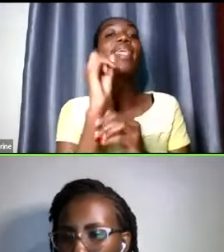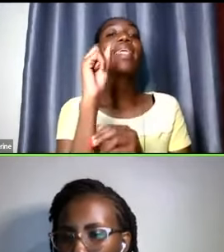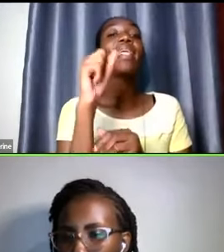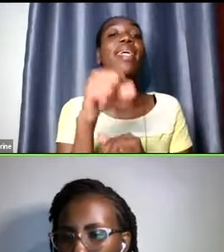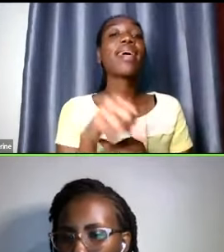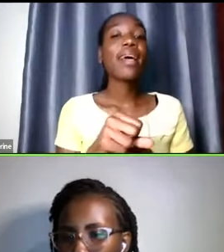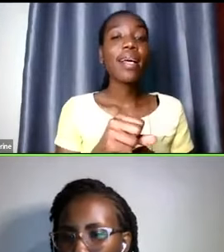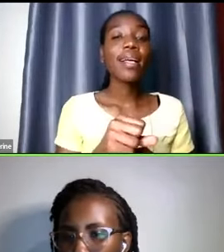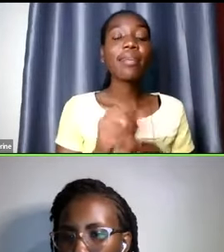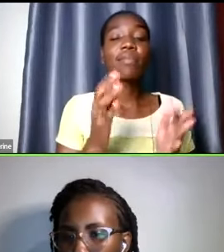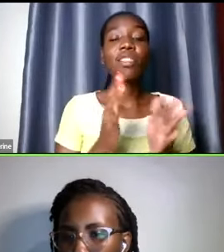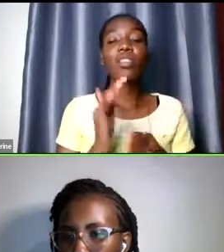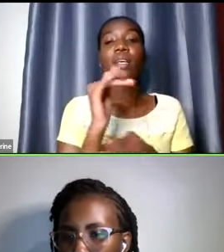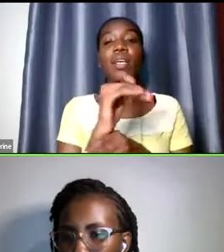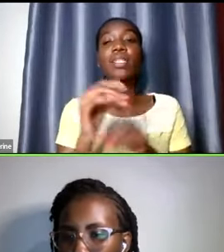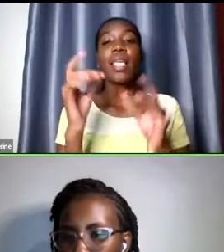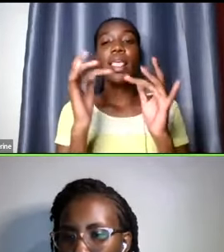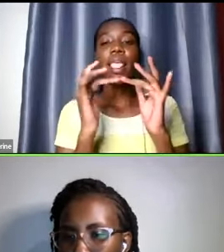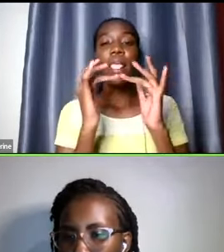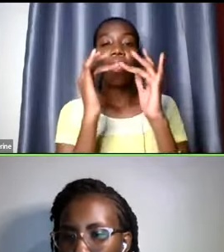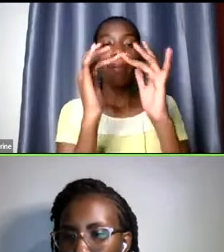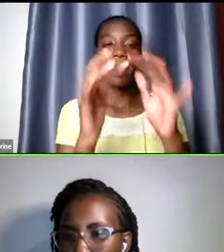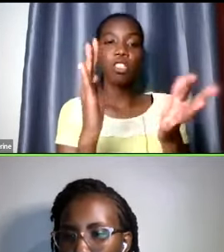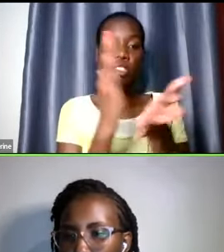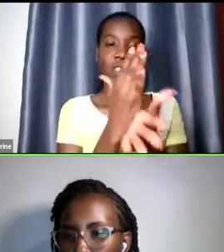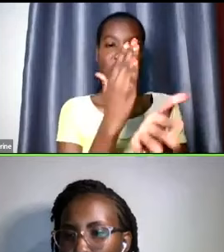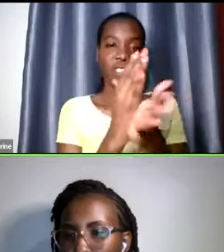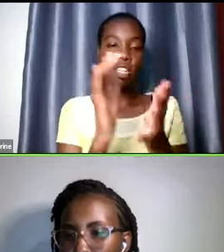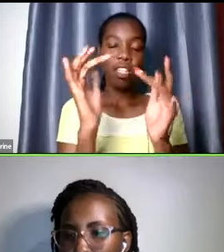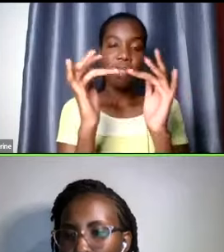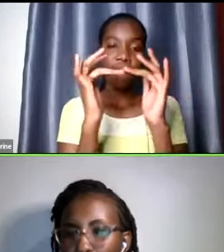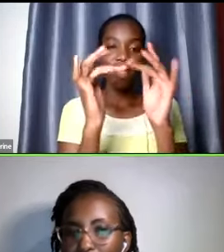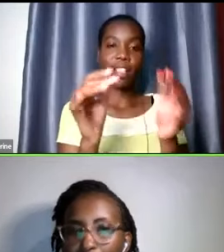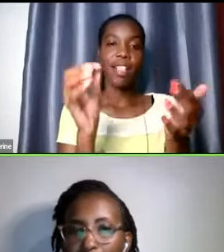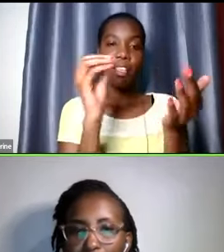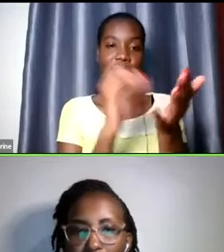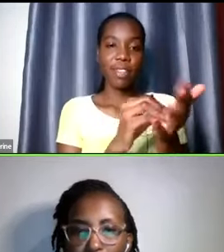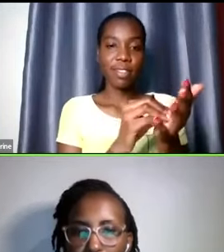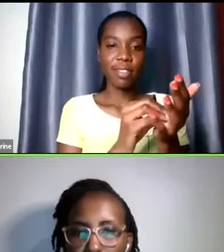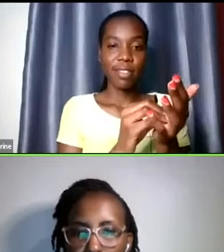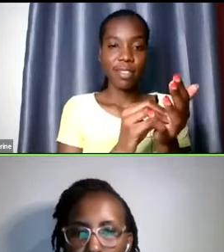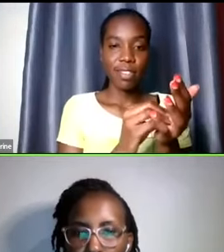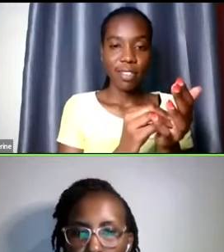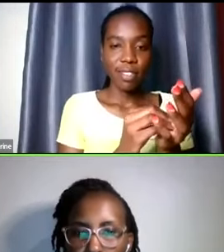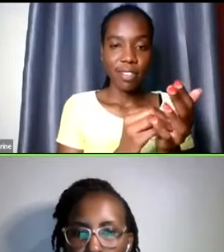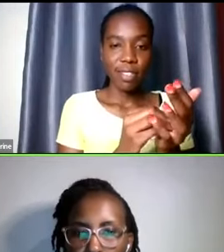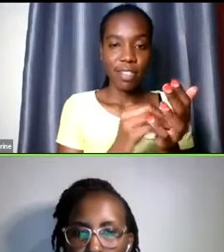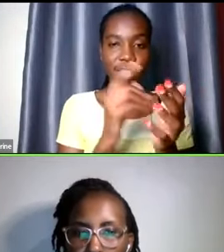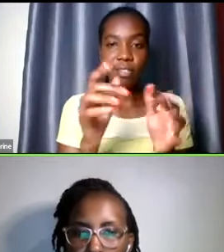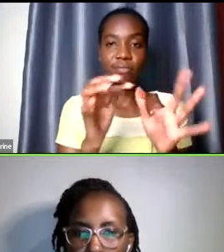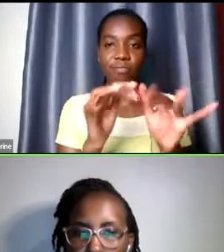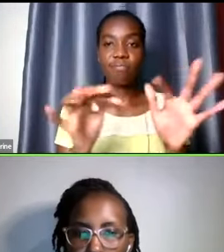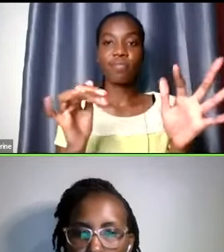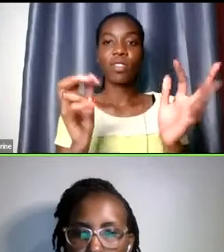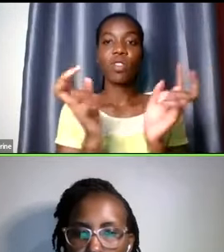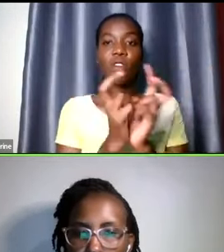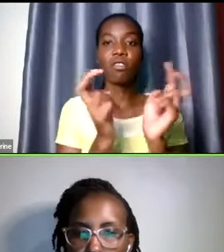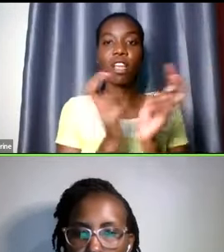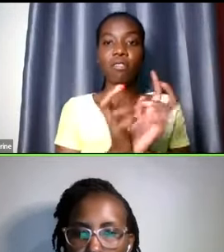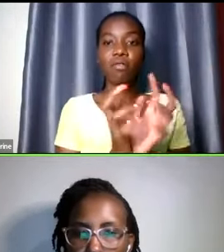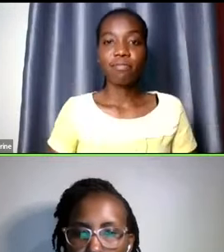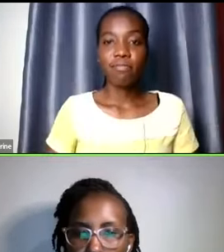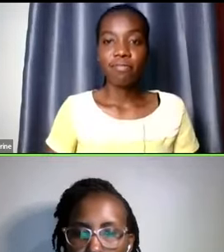for the emails, Kevin. You can share the emails again. Evans number, Evans, you can type in your number probably.